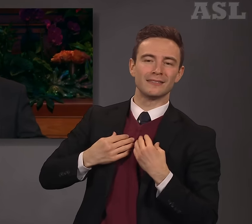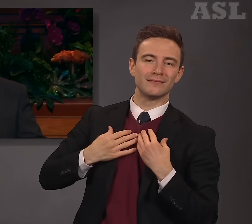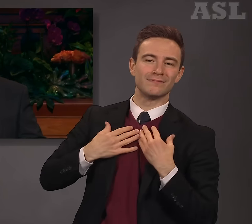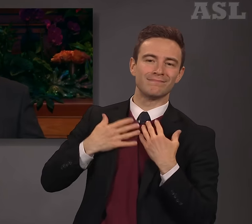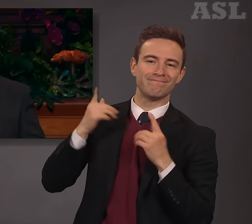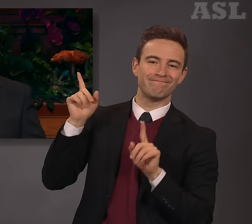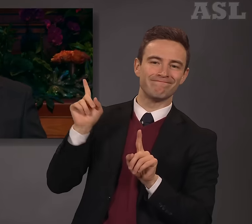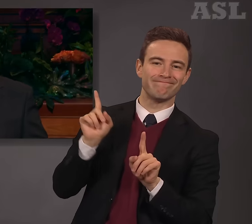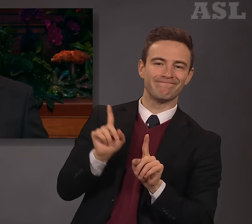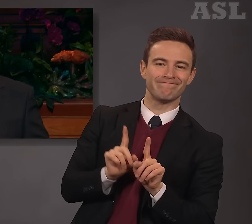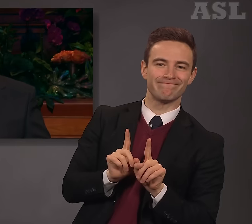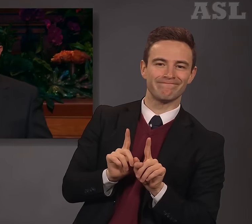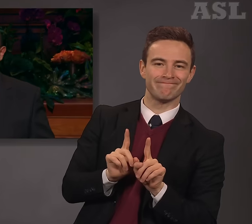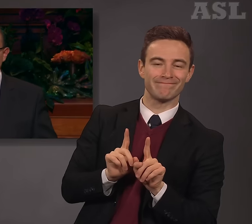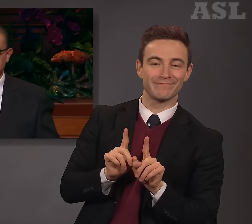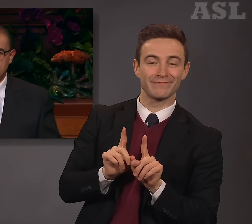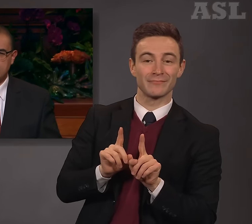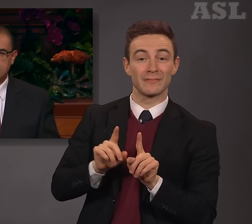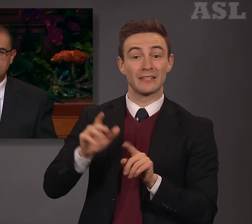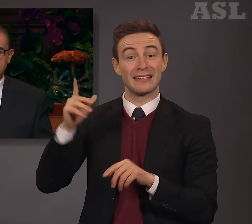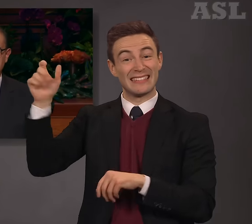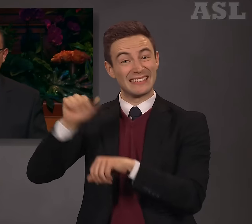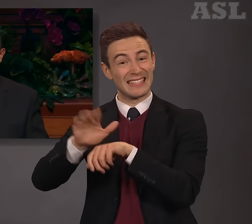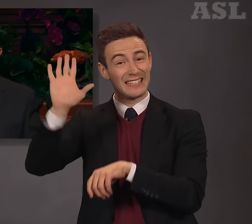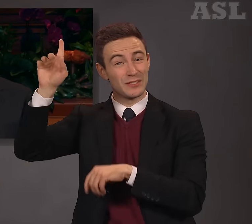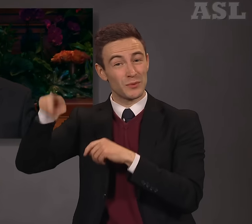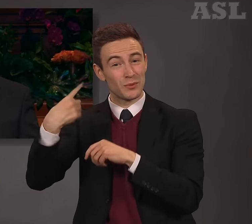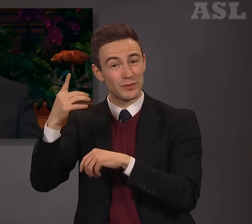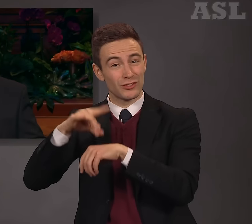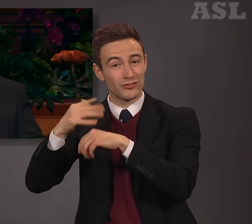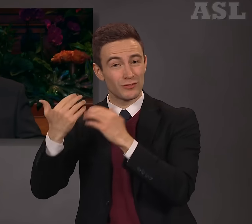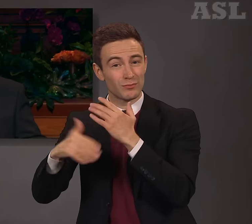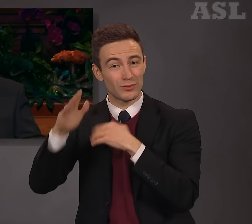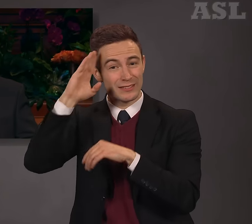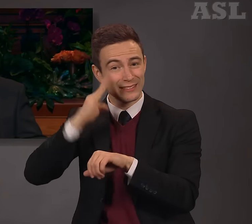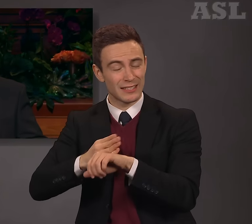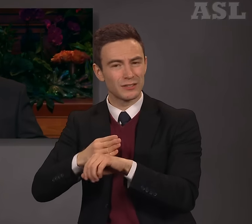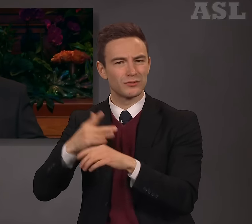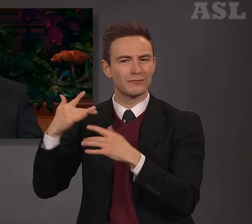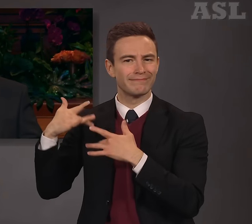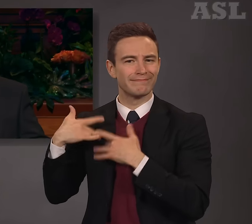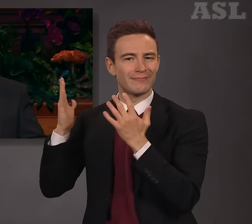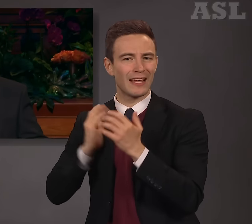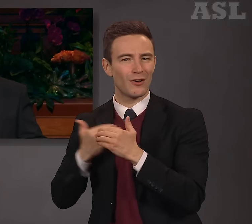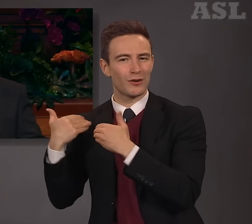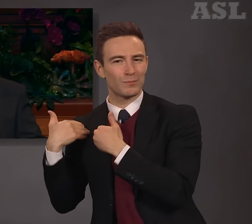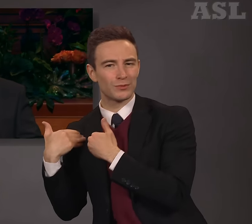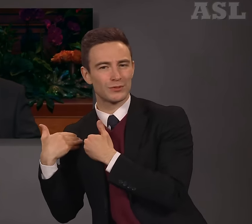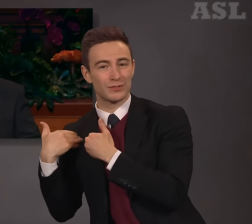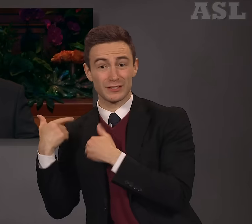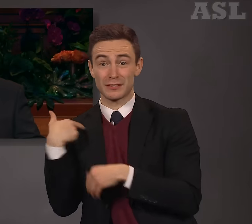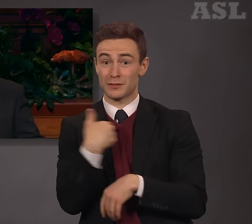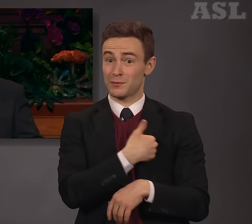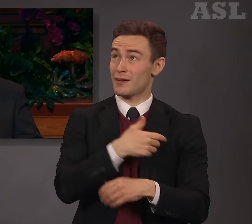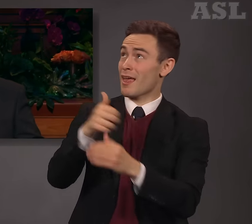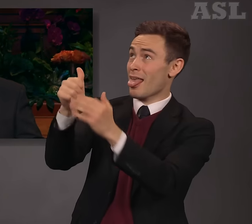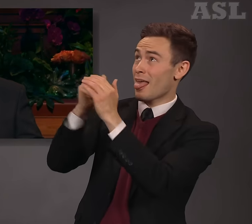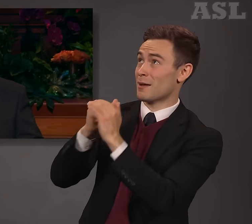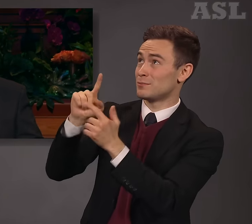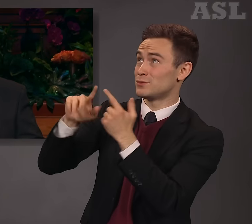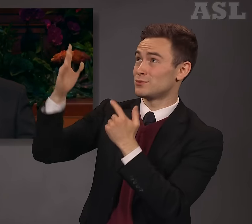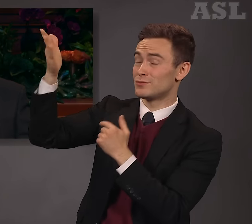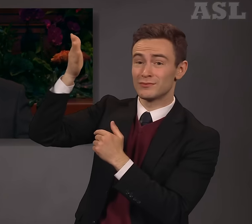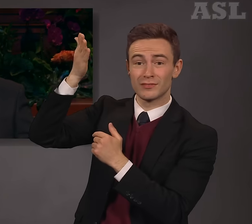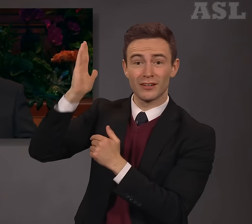sent his only begotten Son to relieve our burdens. Because if we call out to God, I